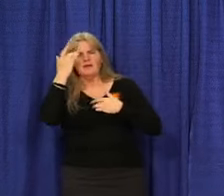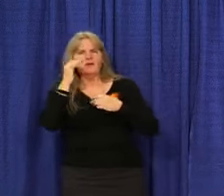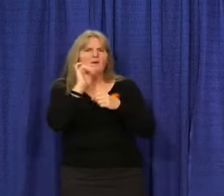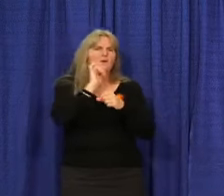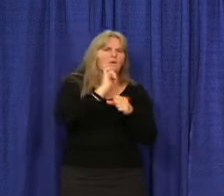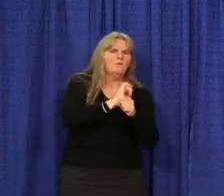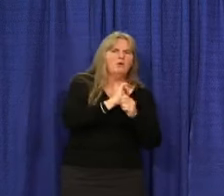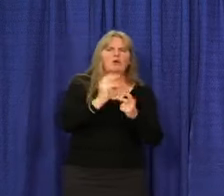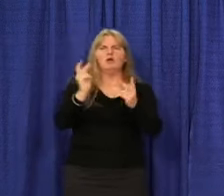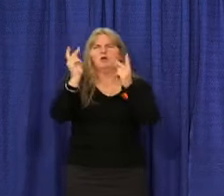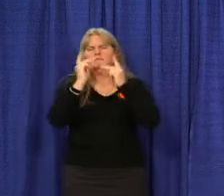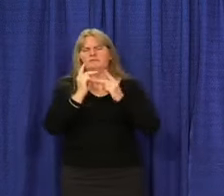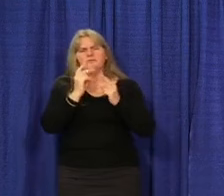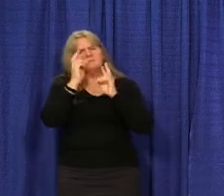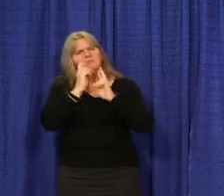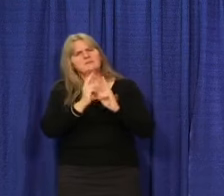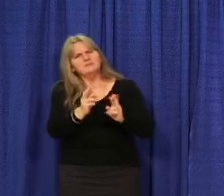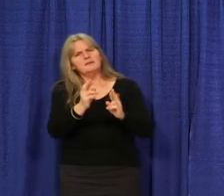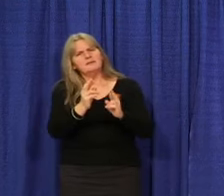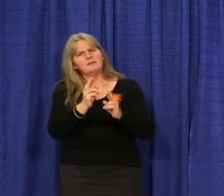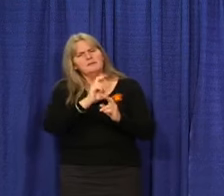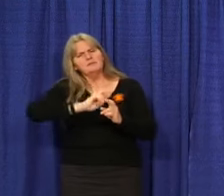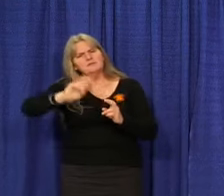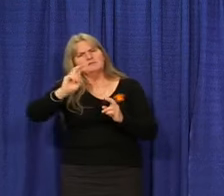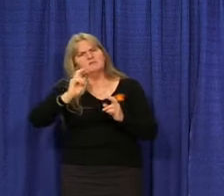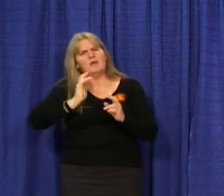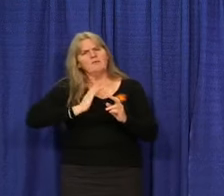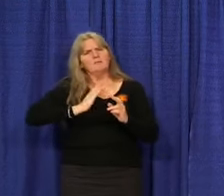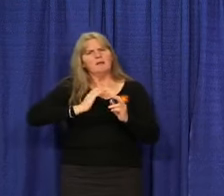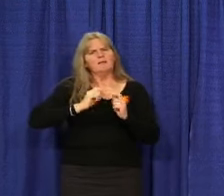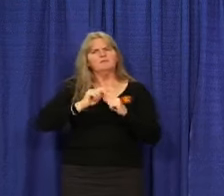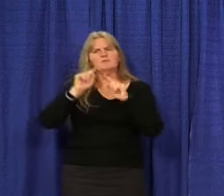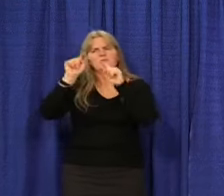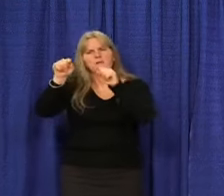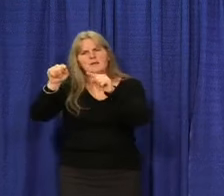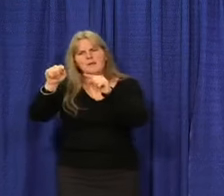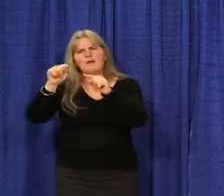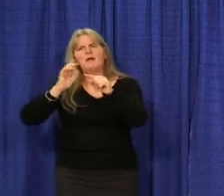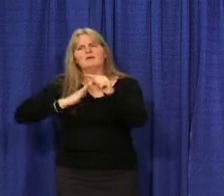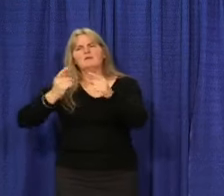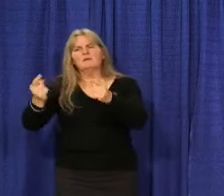here to visit. Remember that travel manners go both ways.